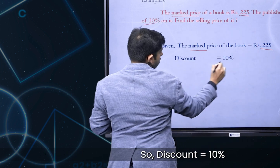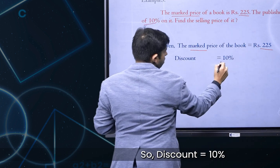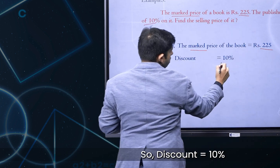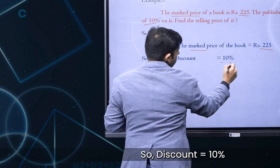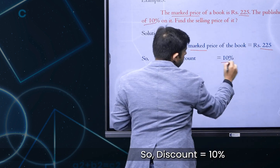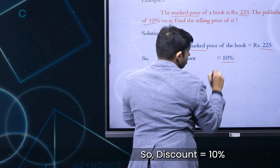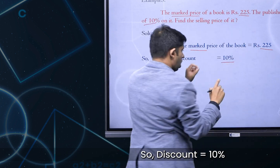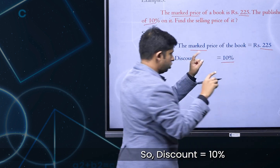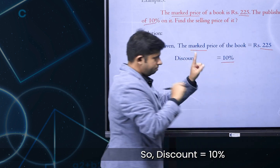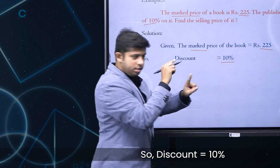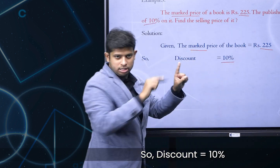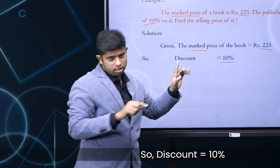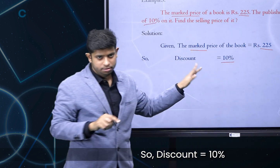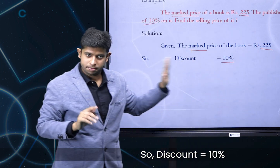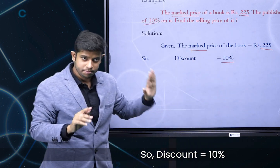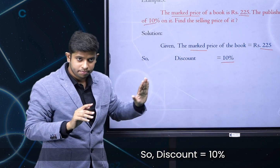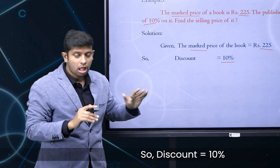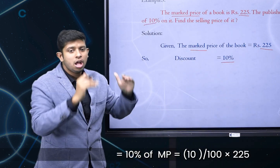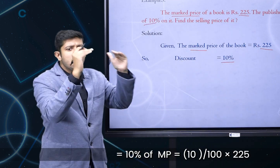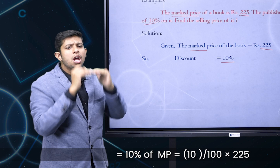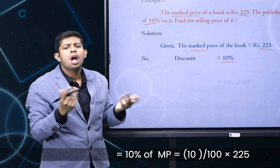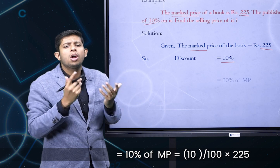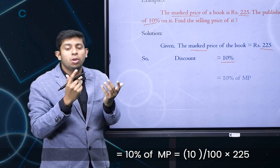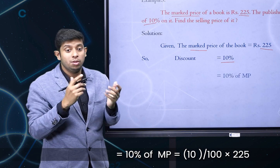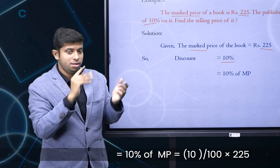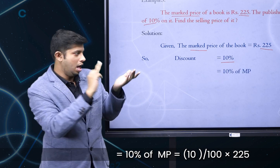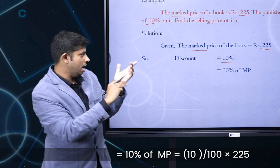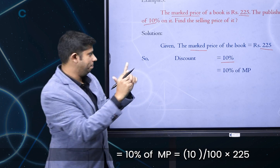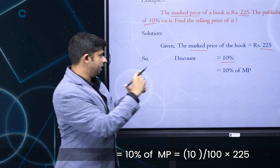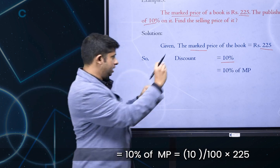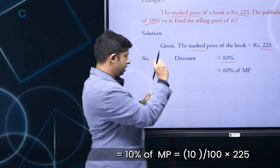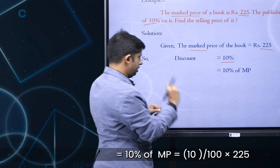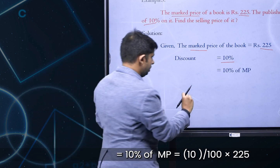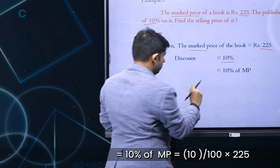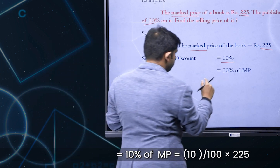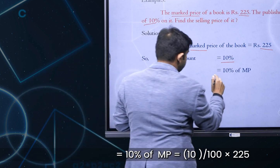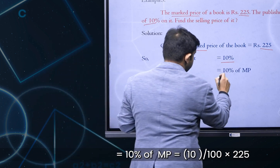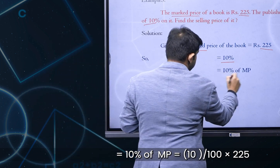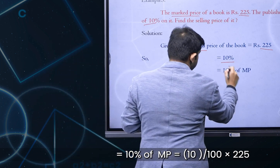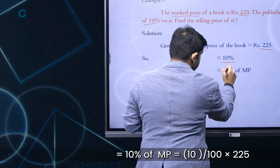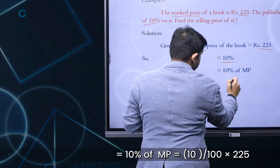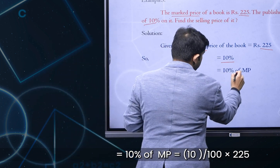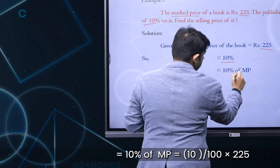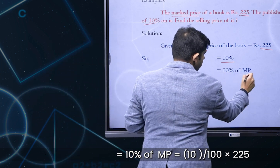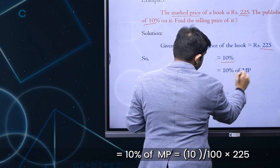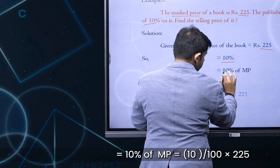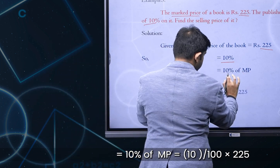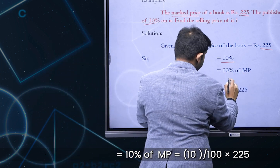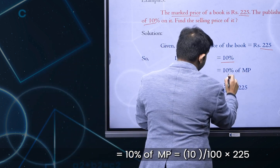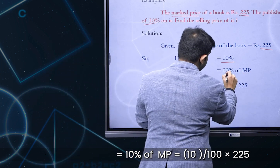So discount equals to 10%. Equals to 10% of marked price equals to 10 by